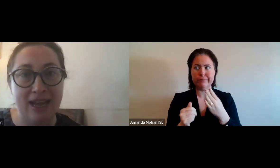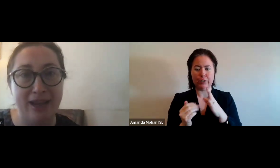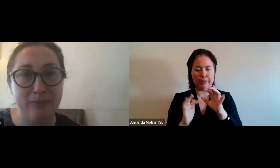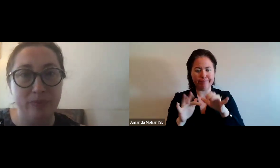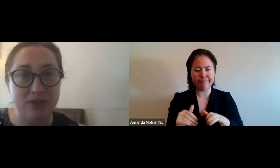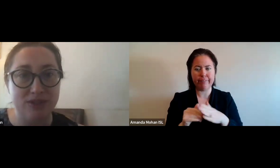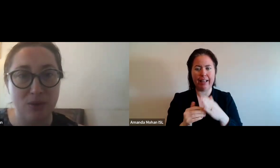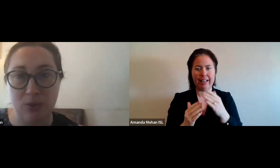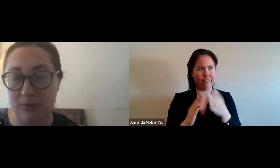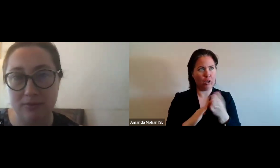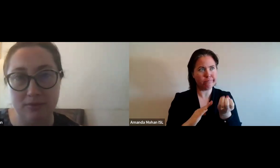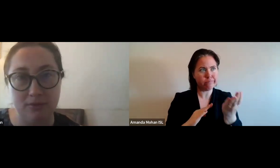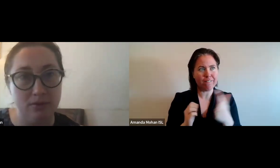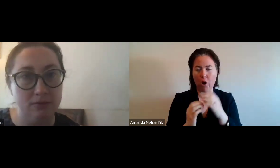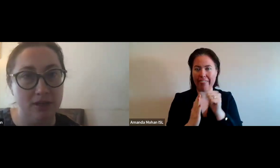issues. I